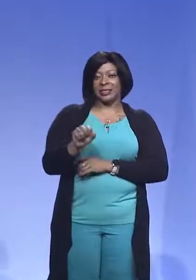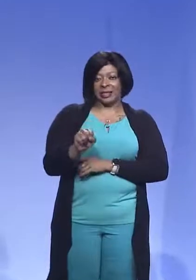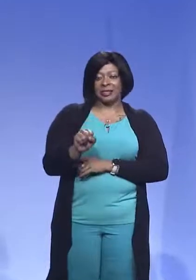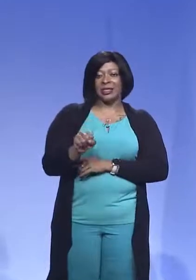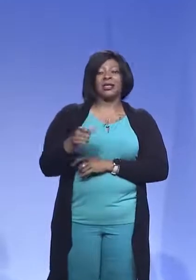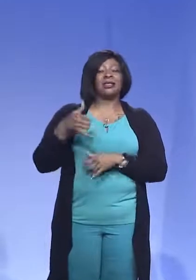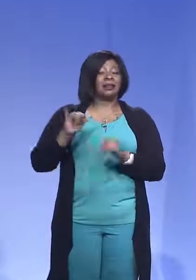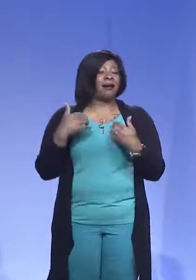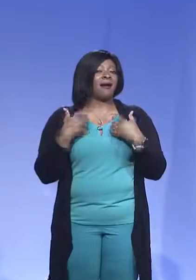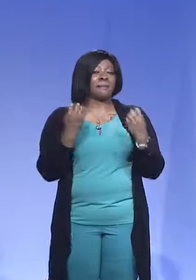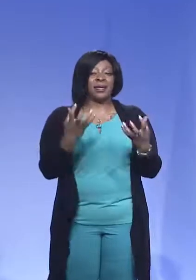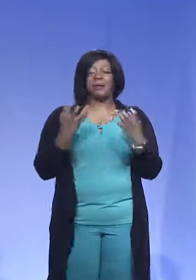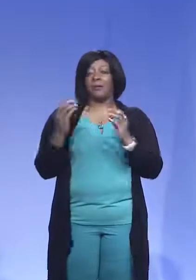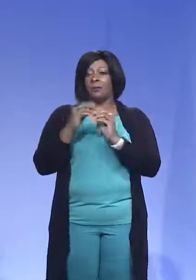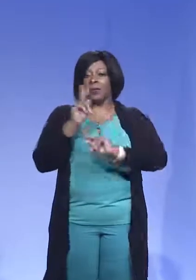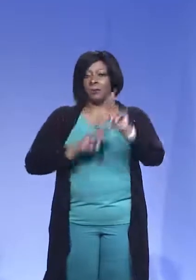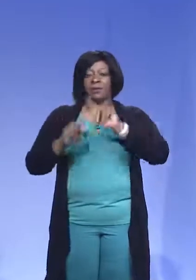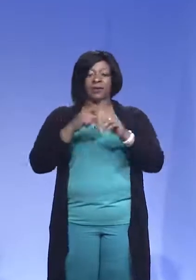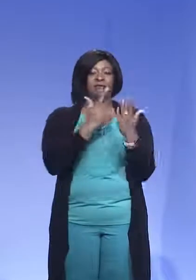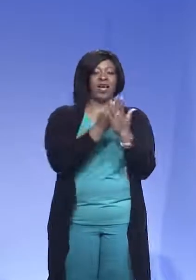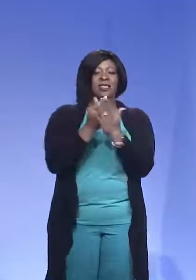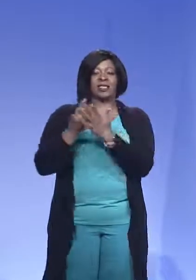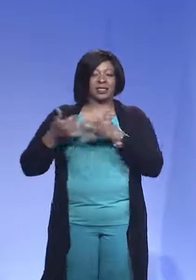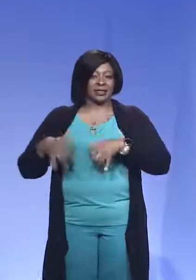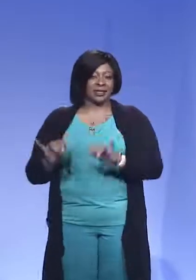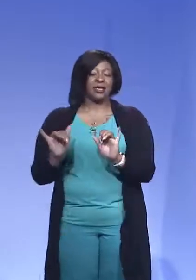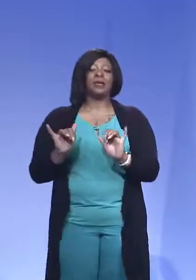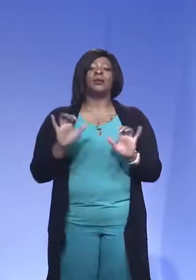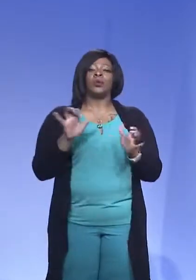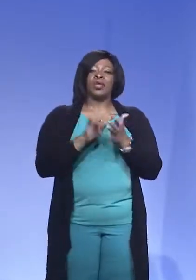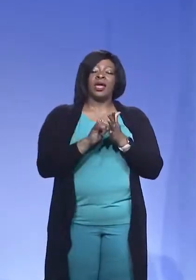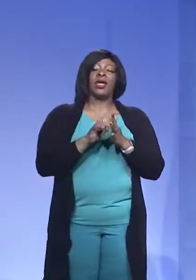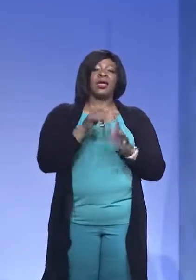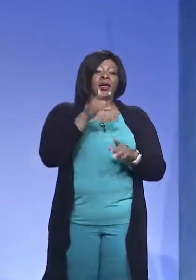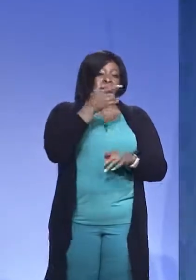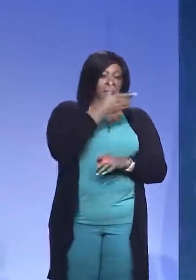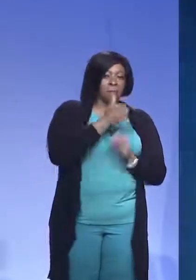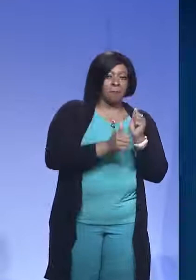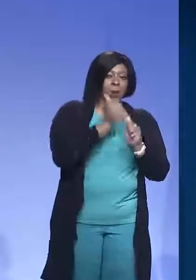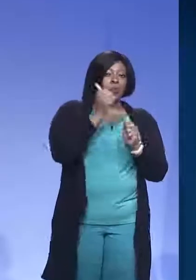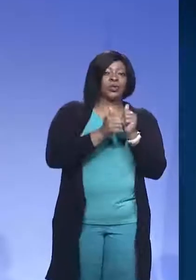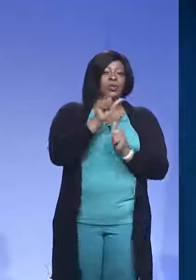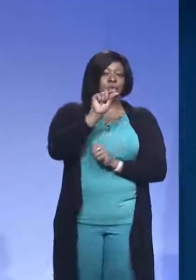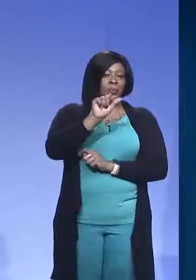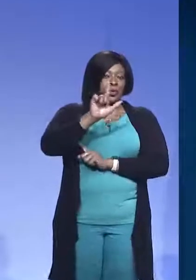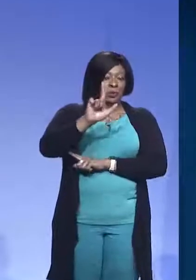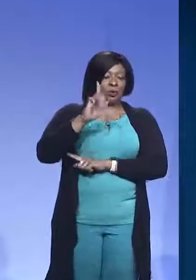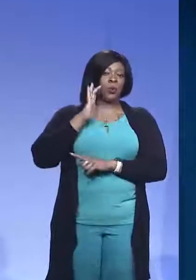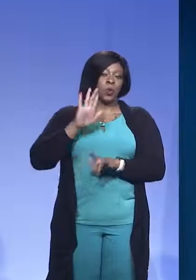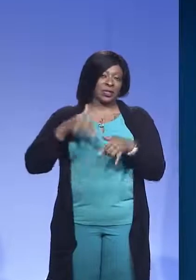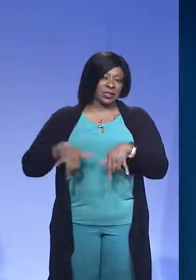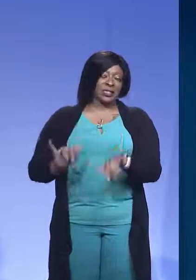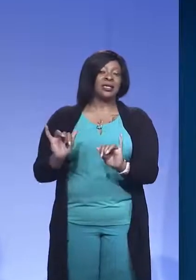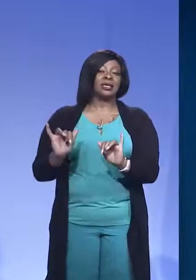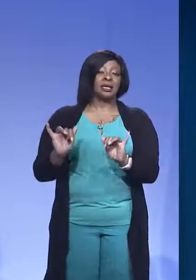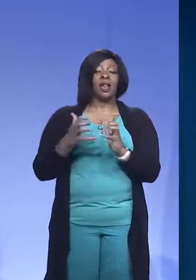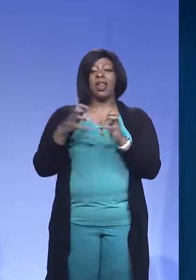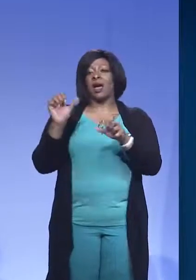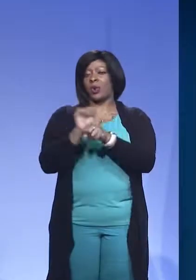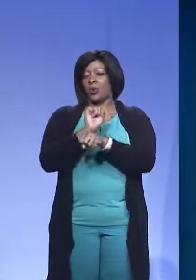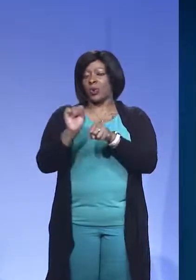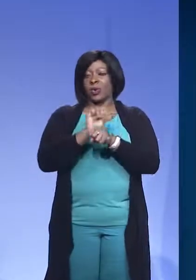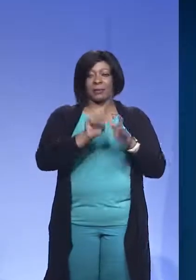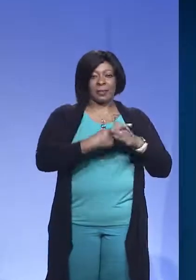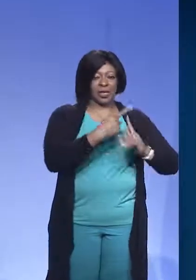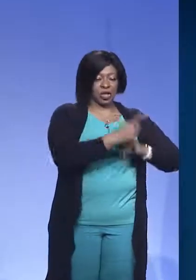We still have many, many more people to vaccinate, and we'll be doing that work for the better part of 2021. A lot of work in the beginning